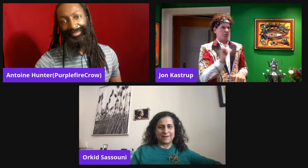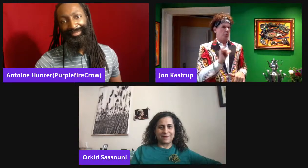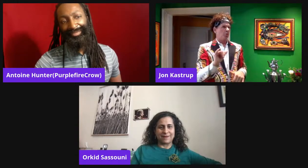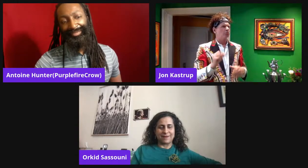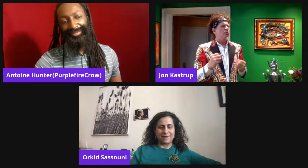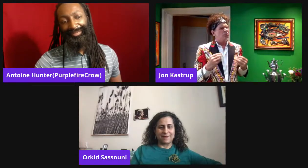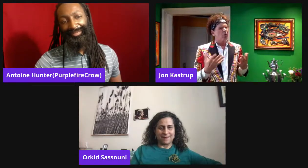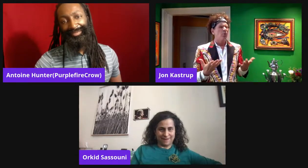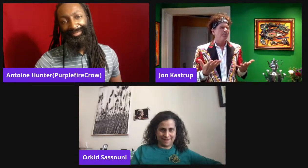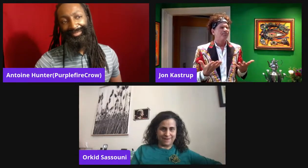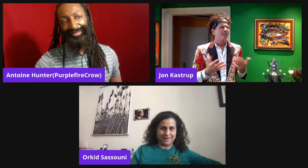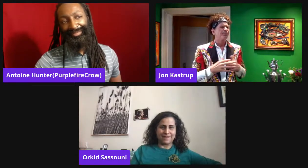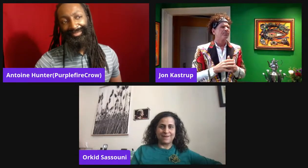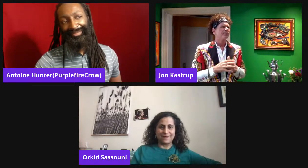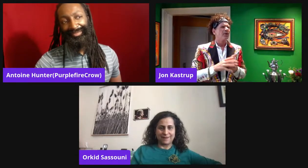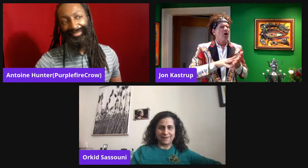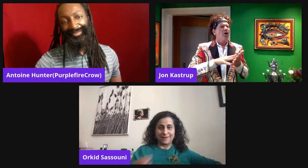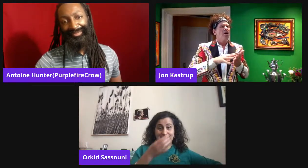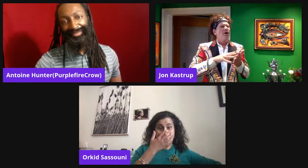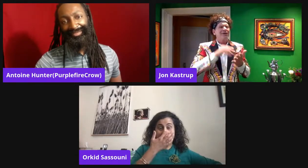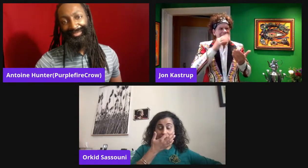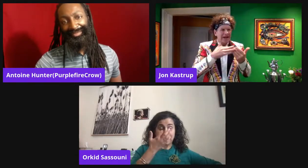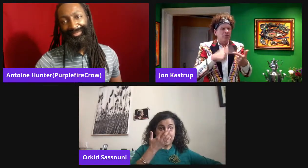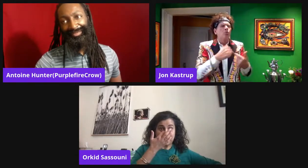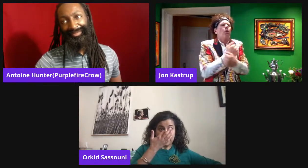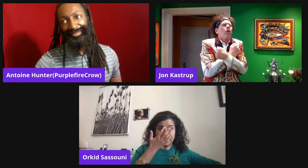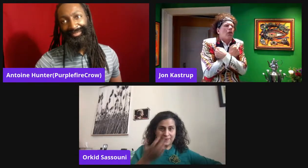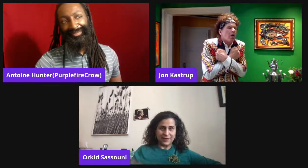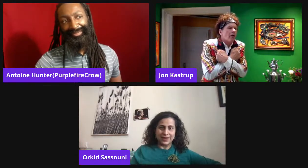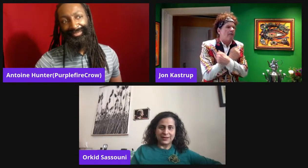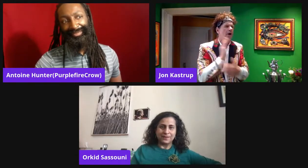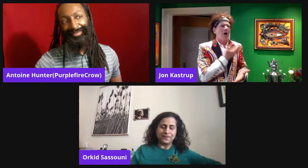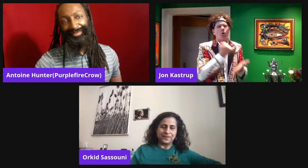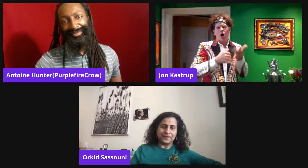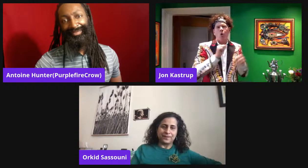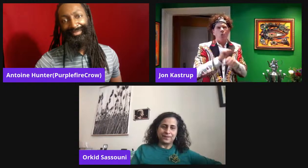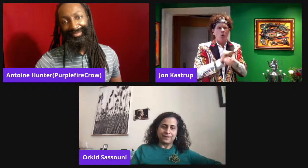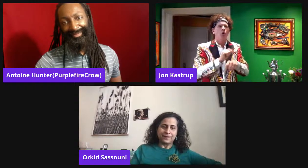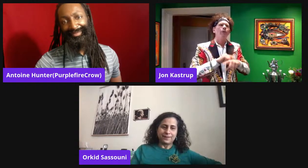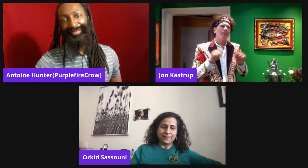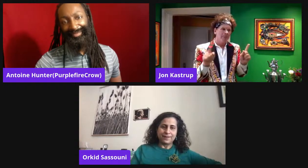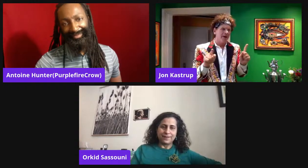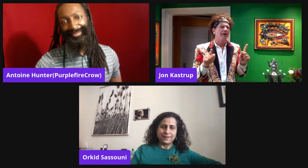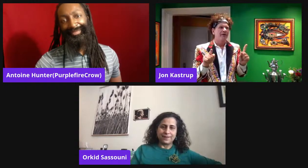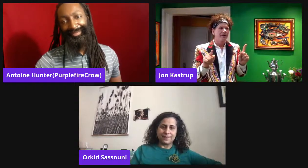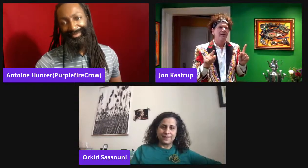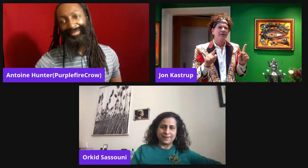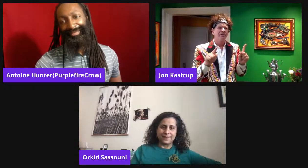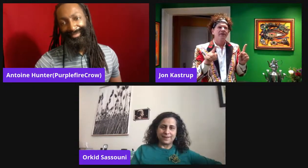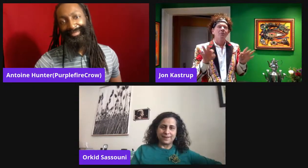You know, I'm one of those artists, you know, who, you know, heavily criticizes myself, yeah. And it's